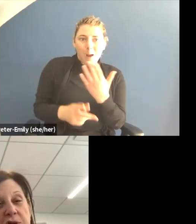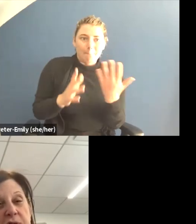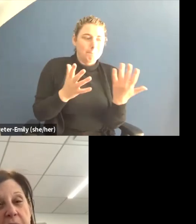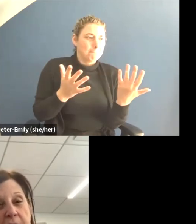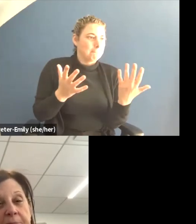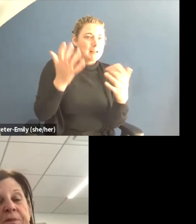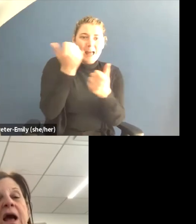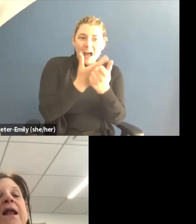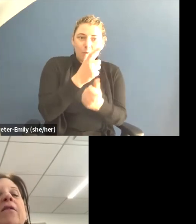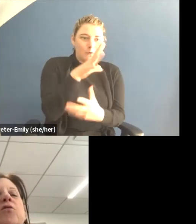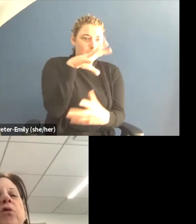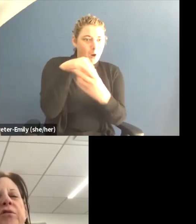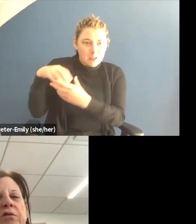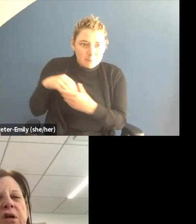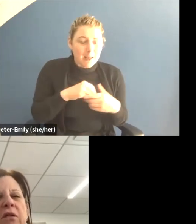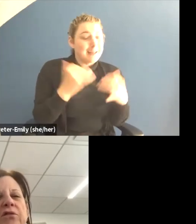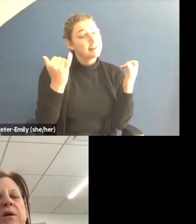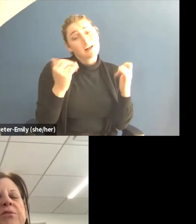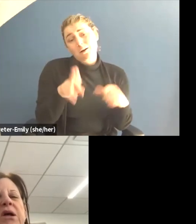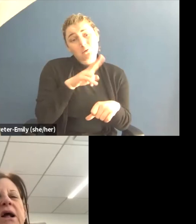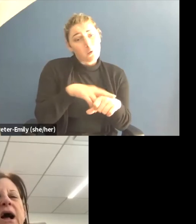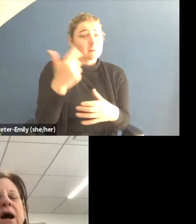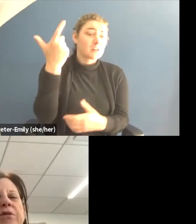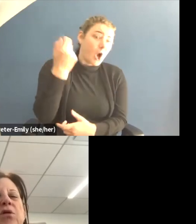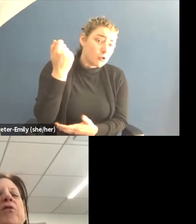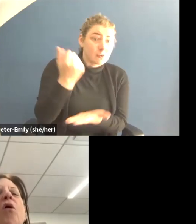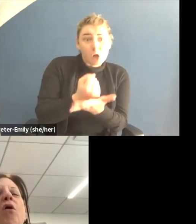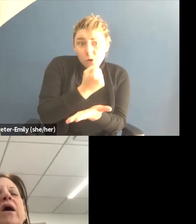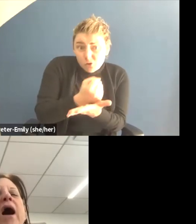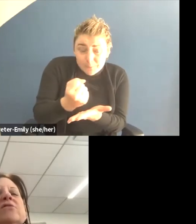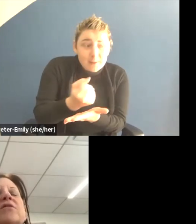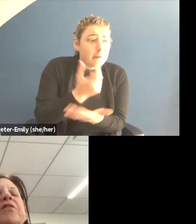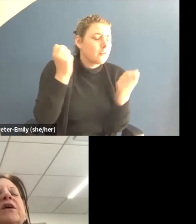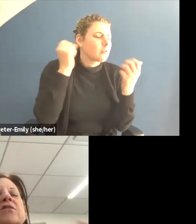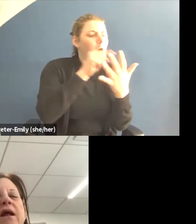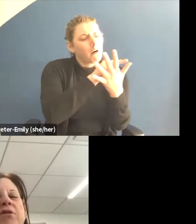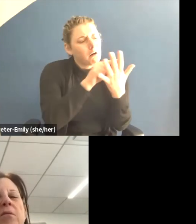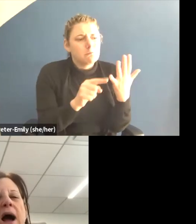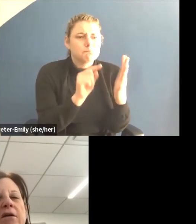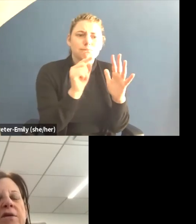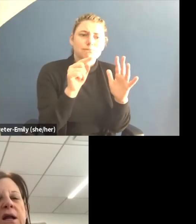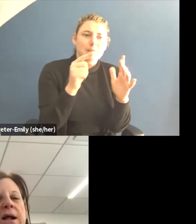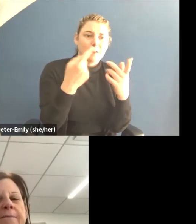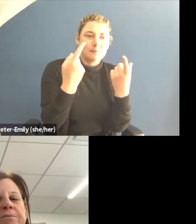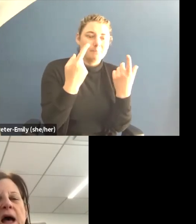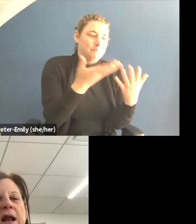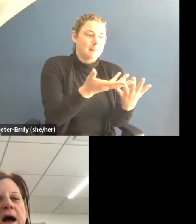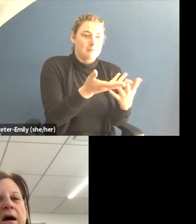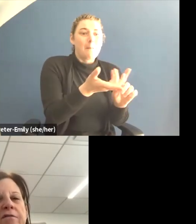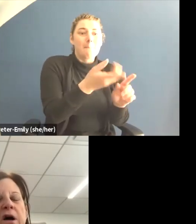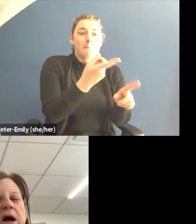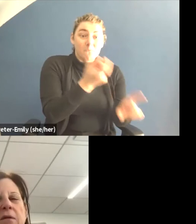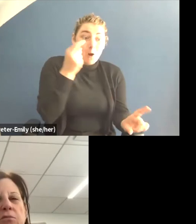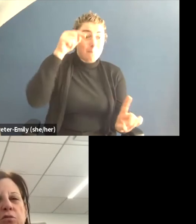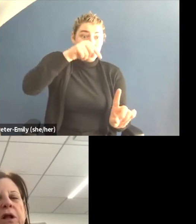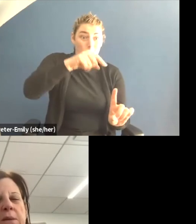has participated. And now, of course, there are scholarships. You know, there are all kinds of things that have come out of it that